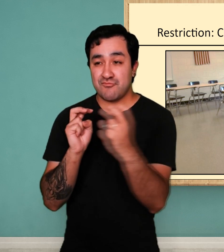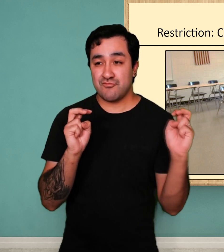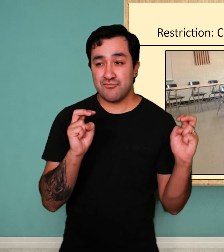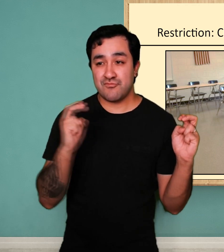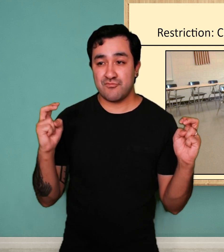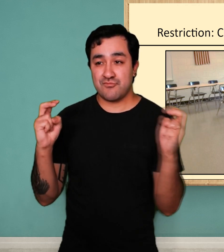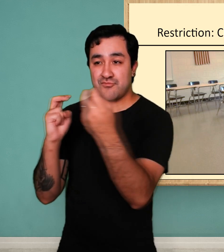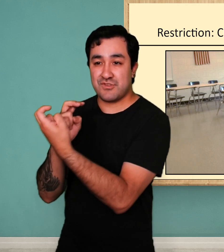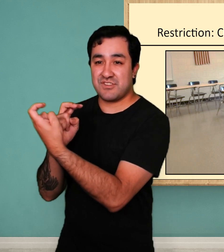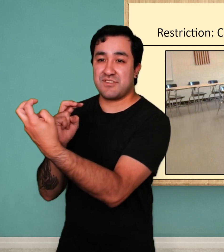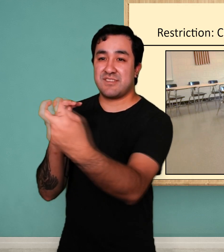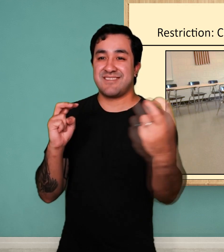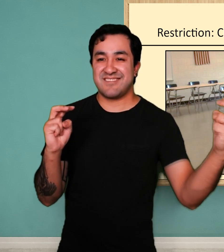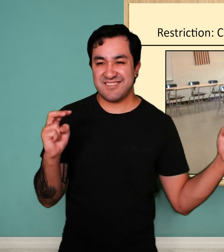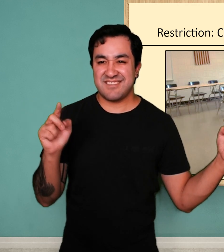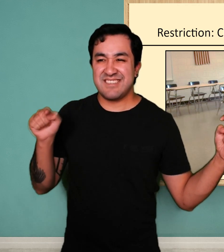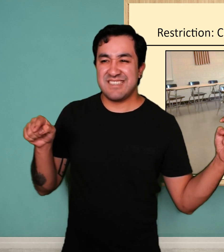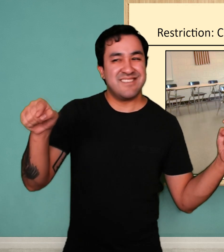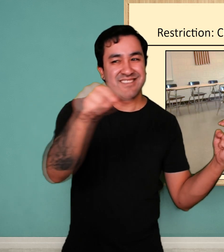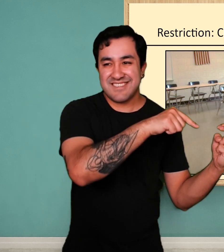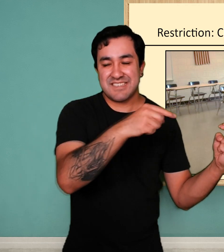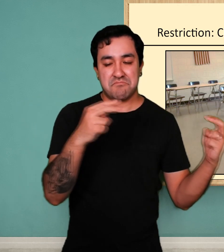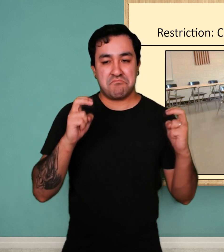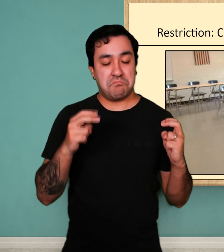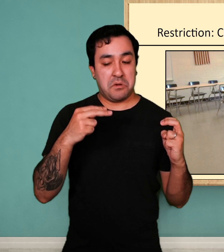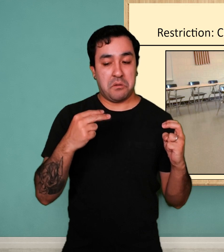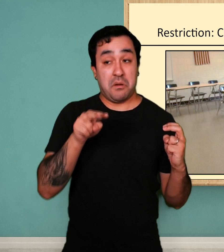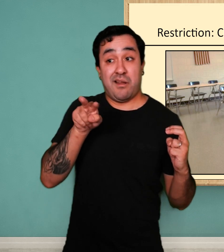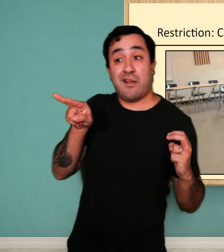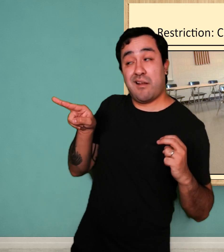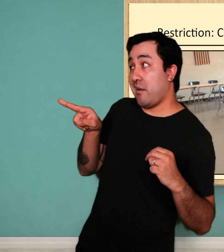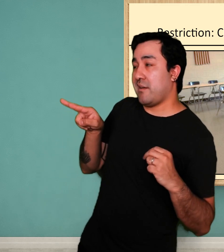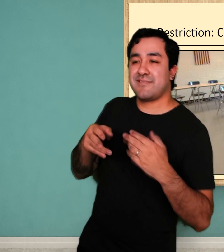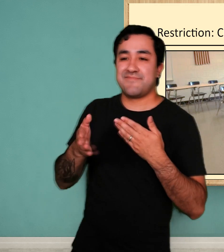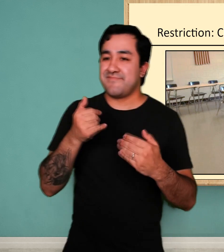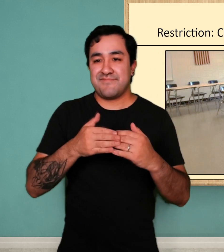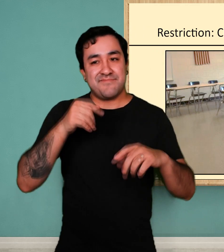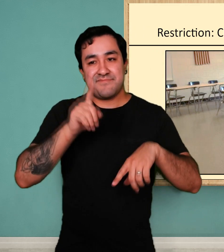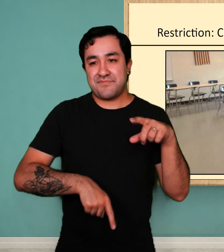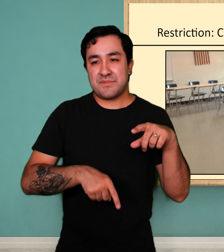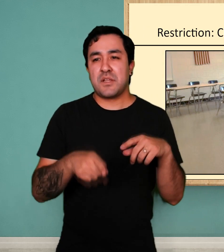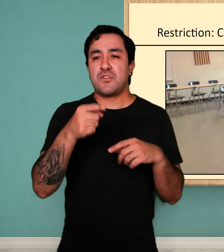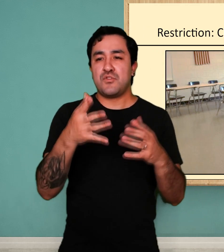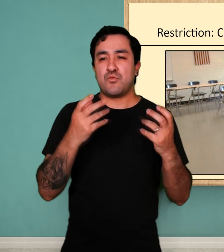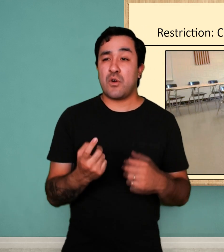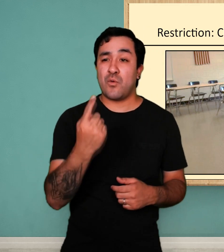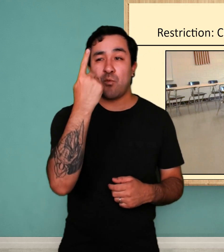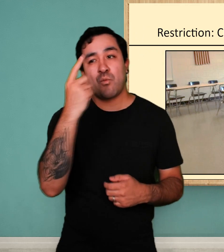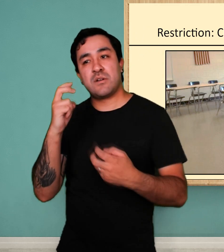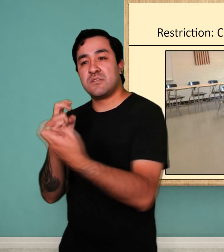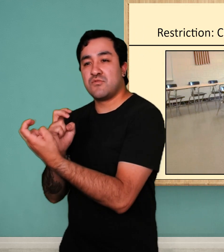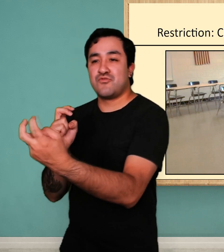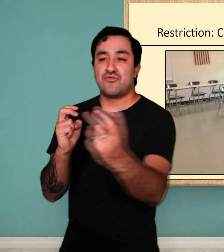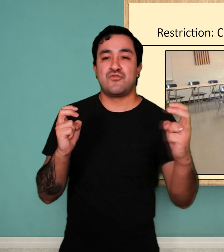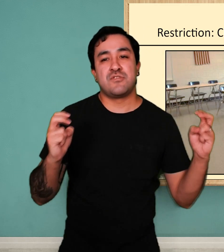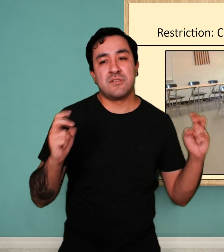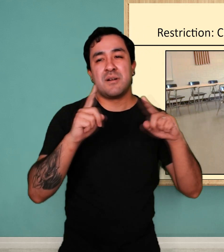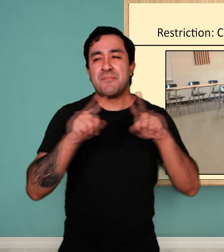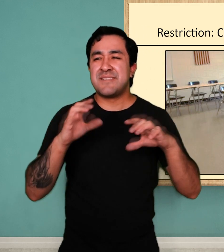second row. Idealistically, all the students would be in the same row. However, room size and number of students in the class